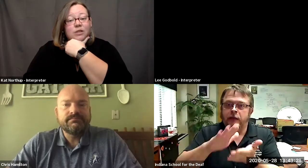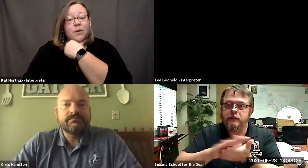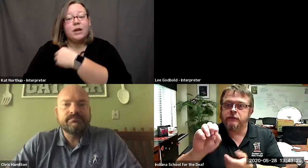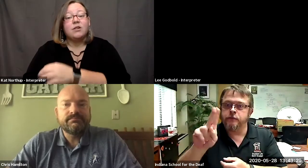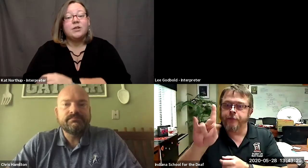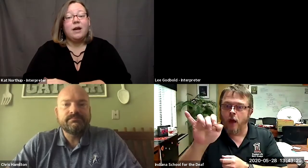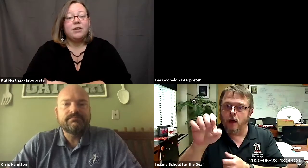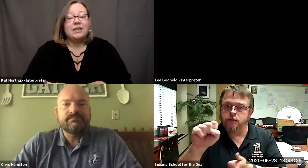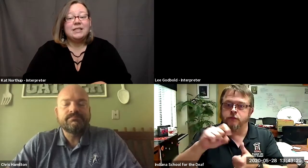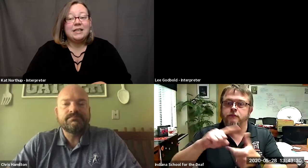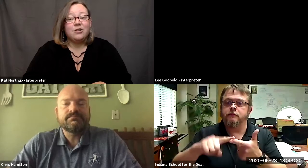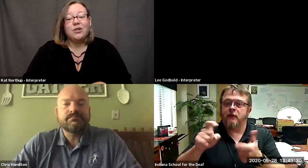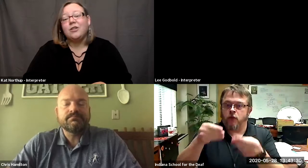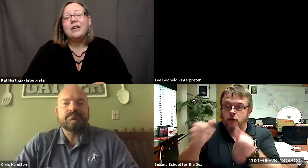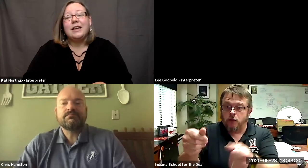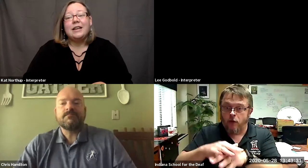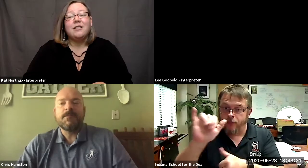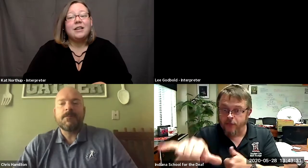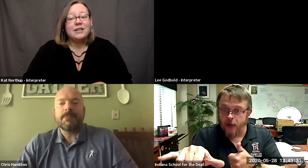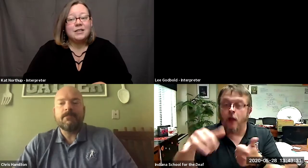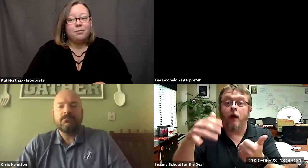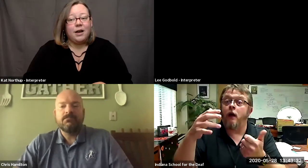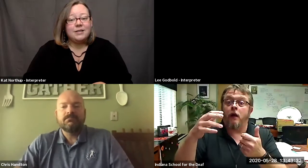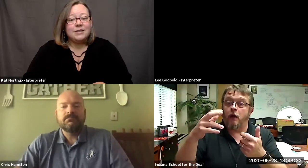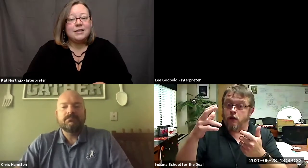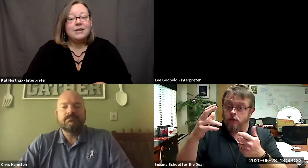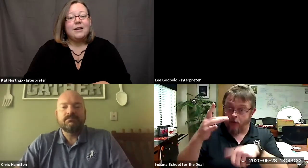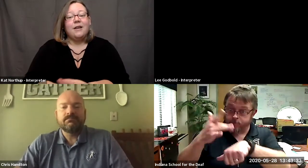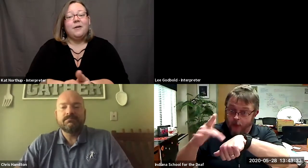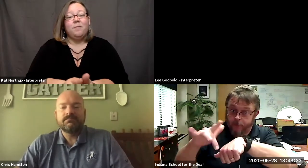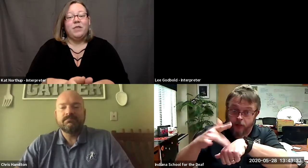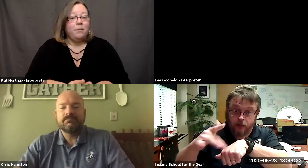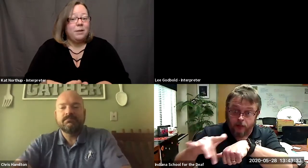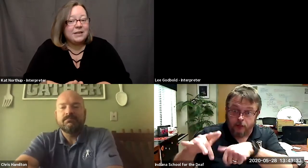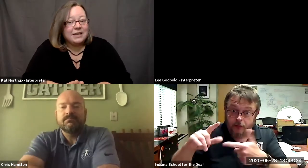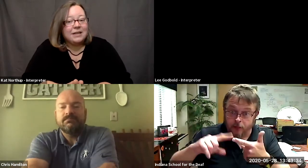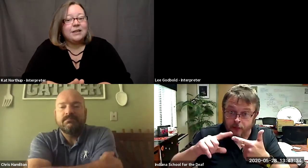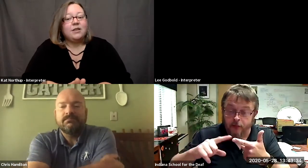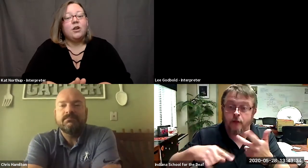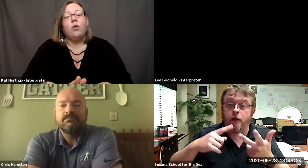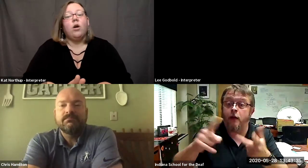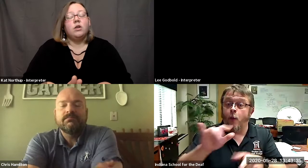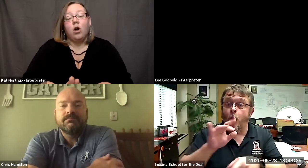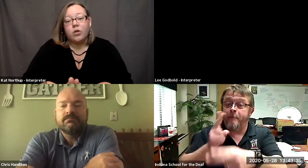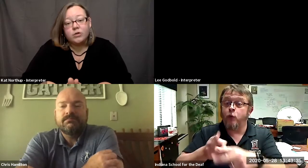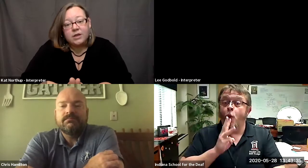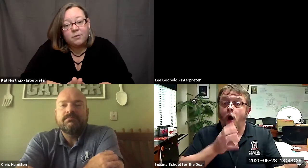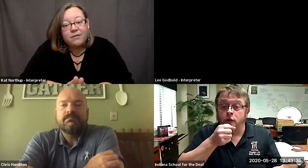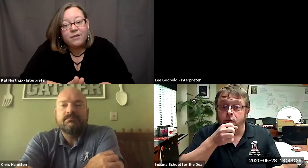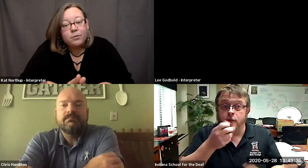but we also have to consider any cleaning supplies that may be needed. You know, are those going to be